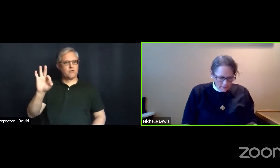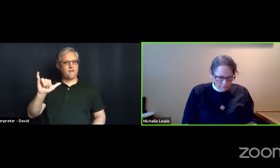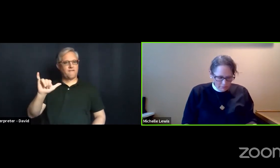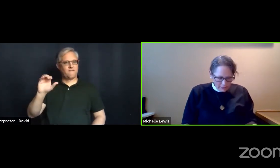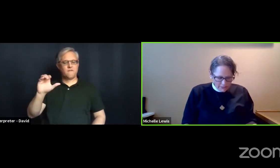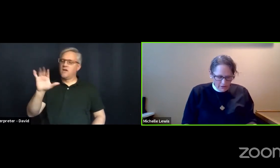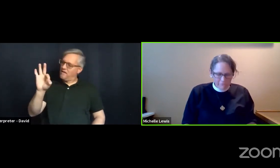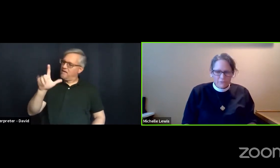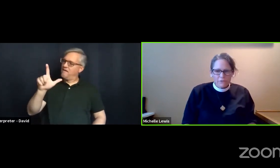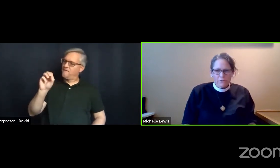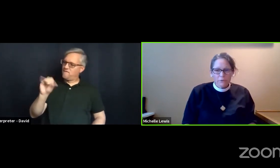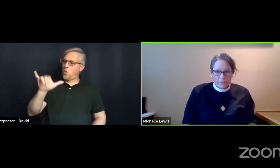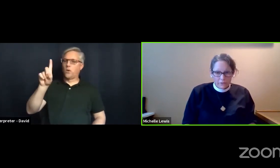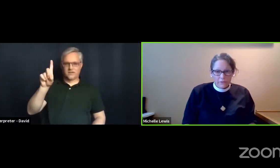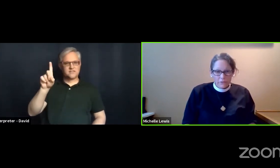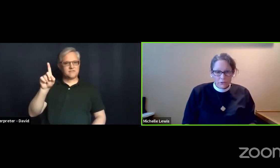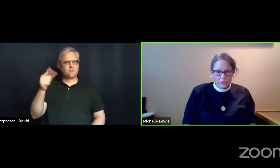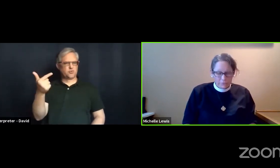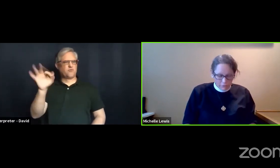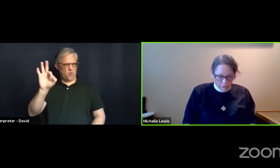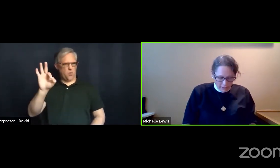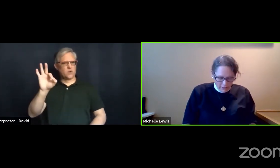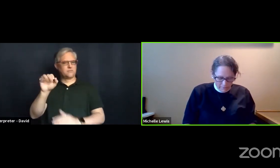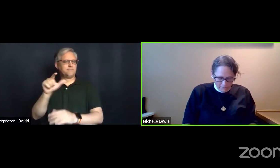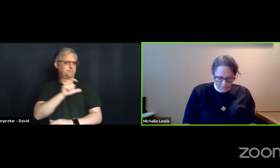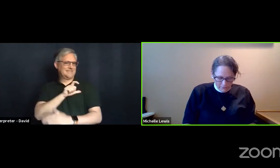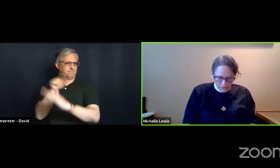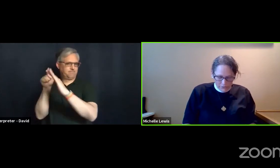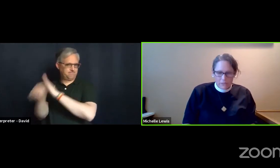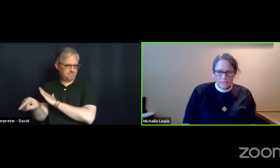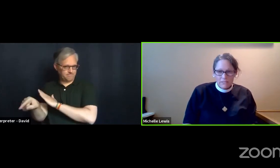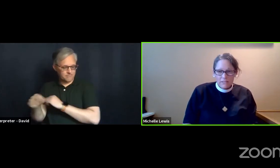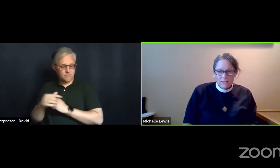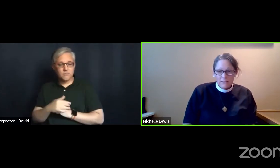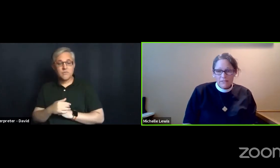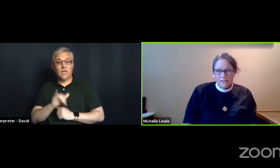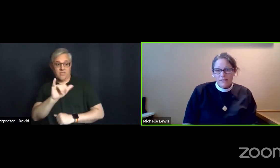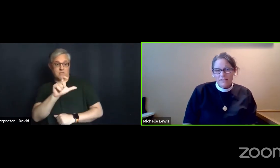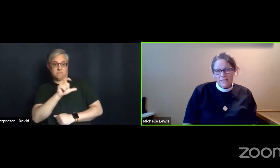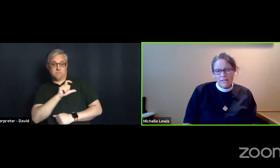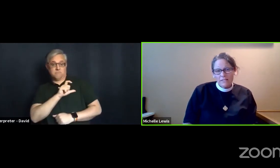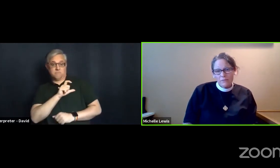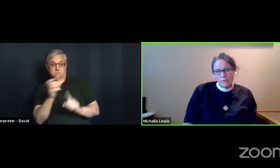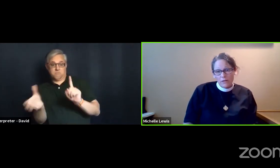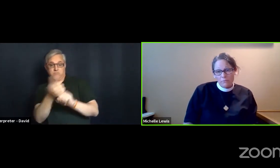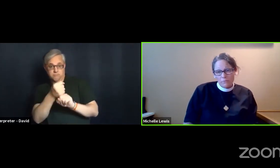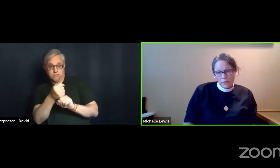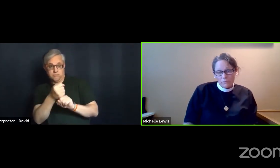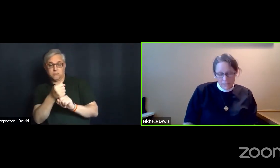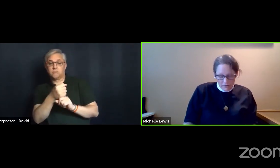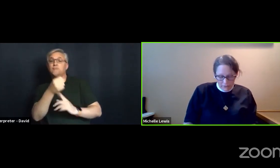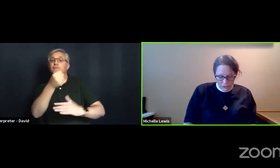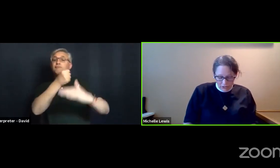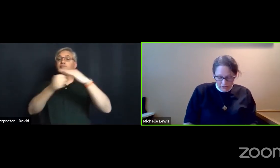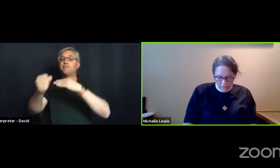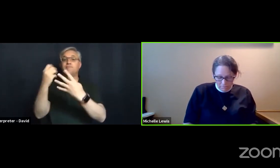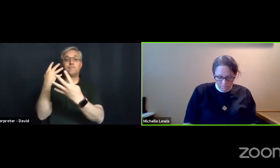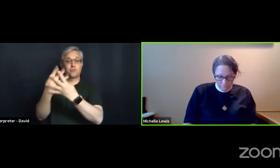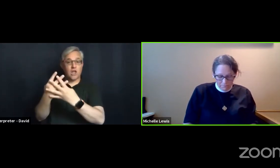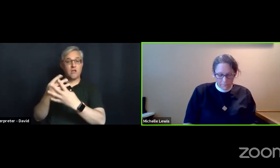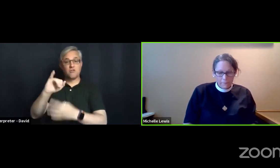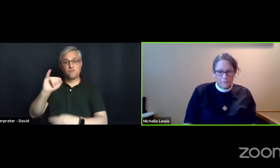When the police officer who killed George Floyd was arrested and taken to Ramsey County